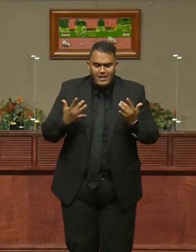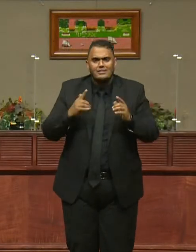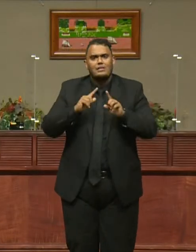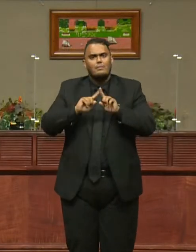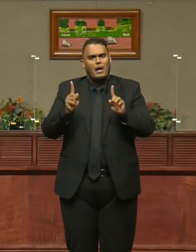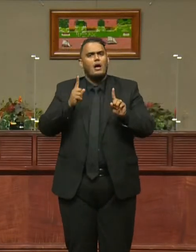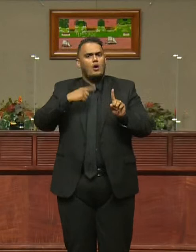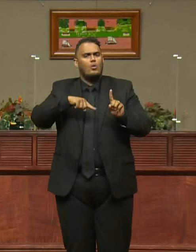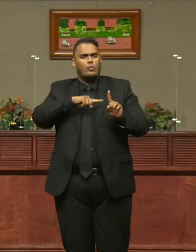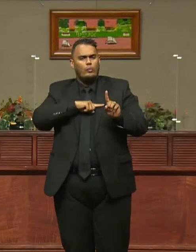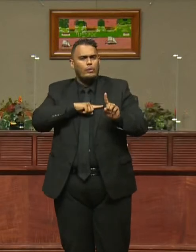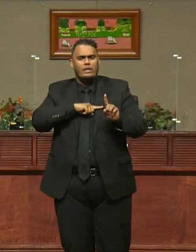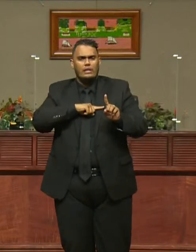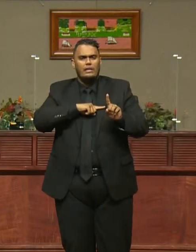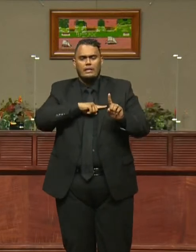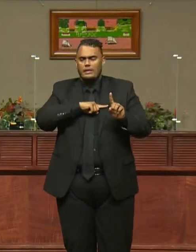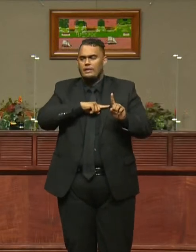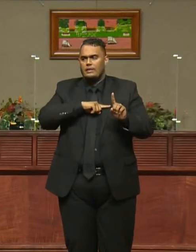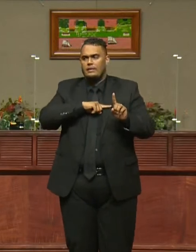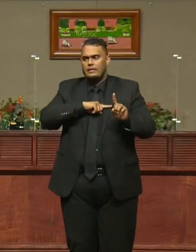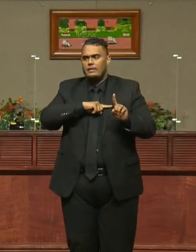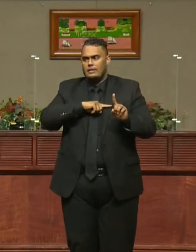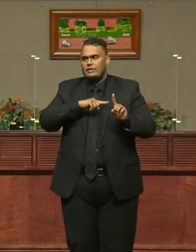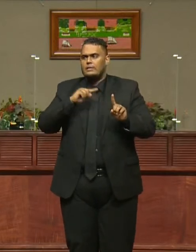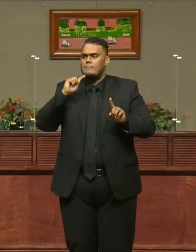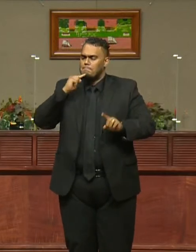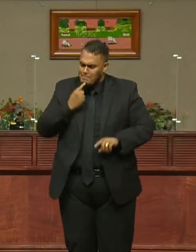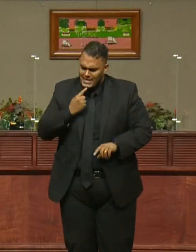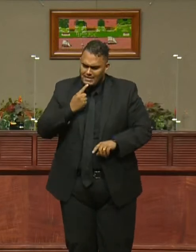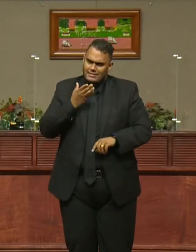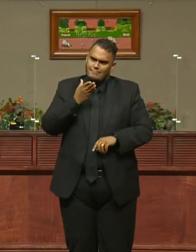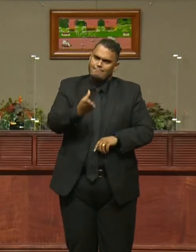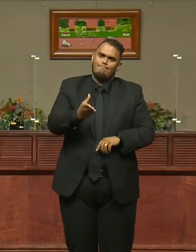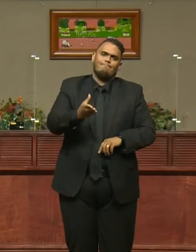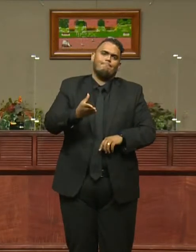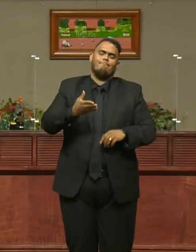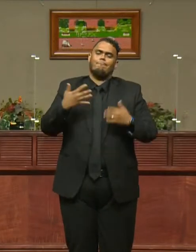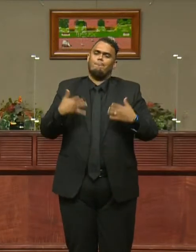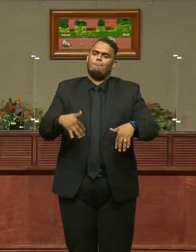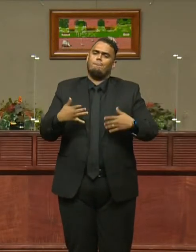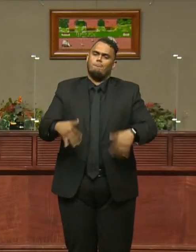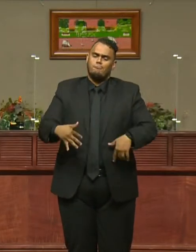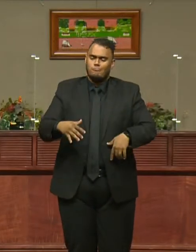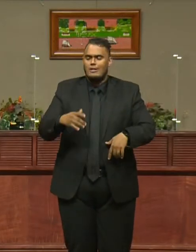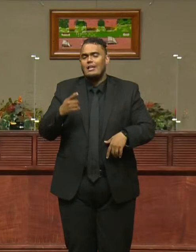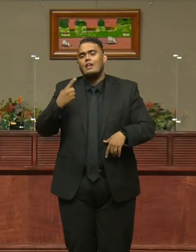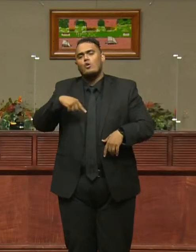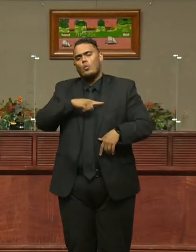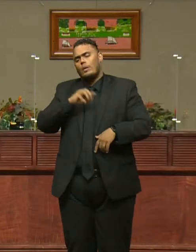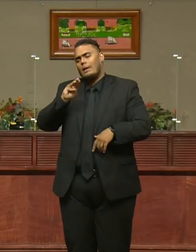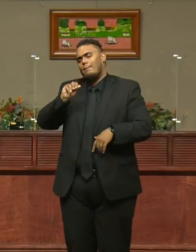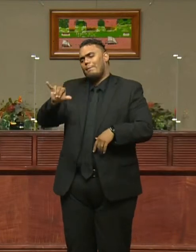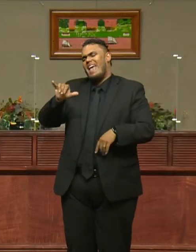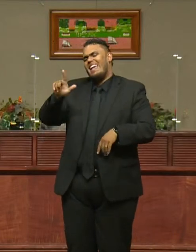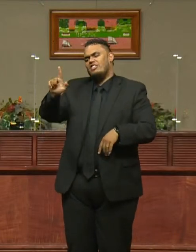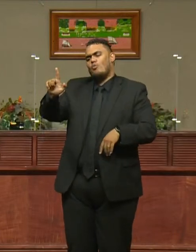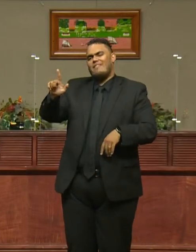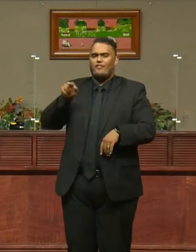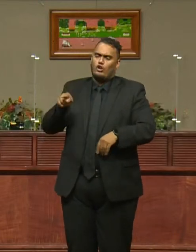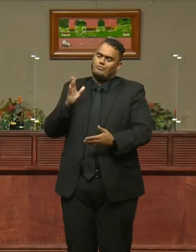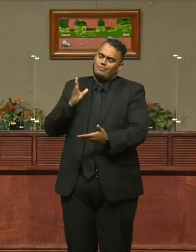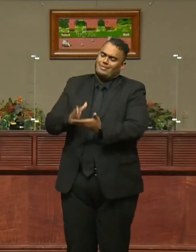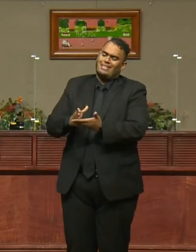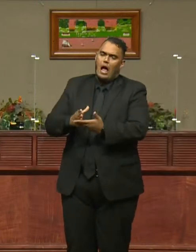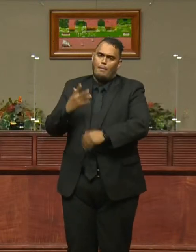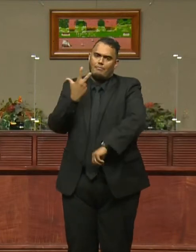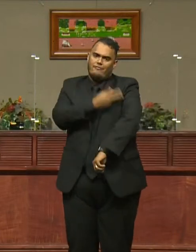day was there the May 21st of this year, and just to give you an idea, since